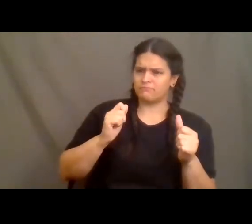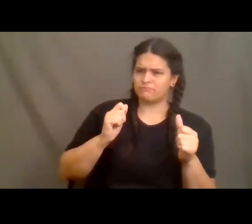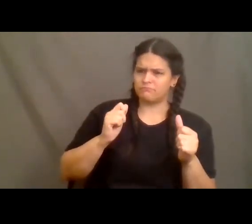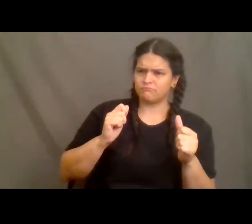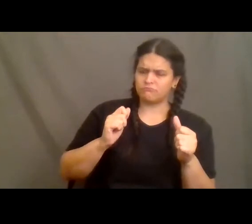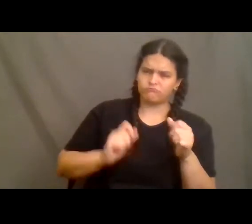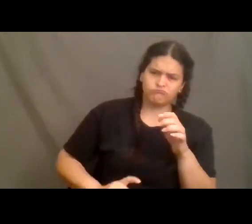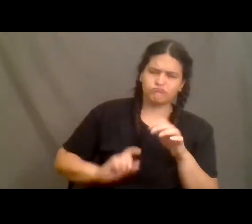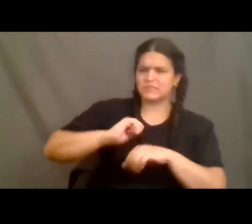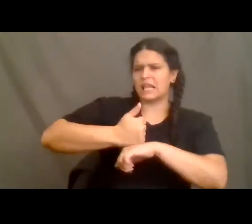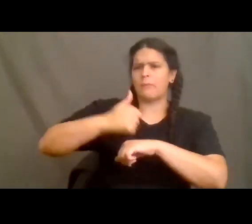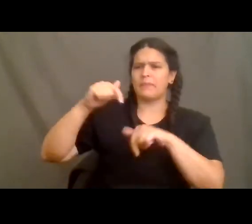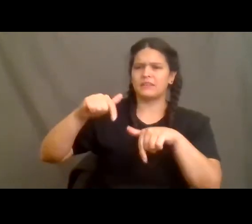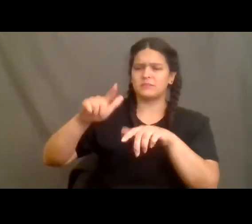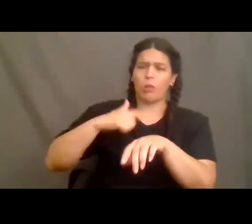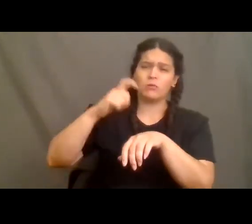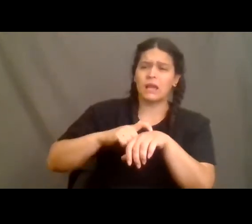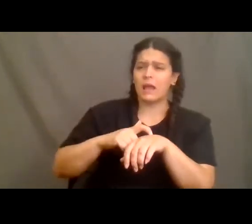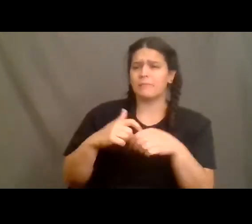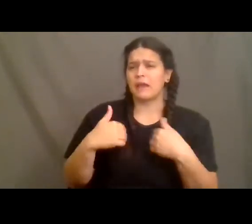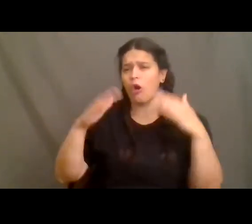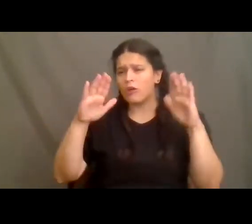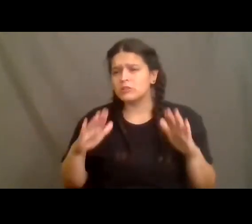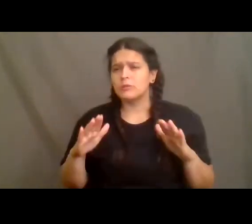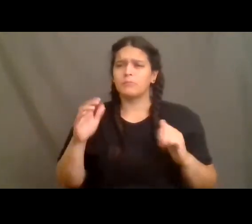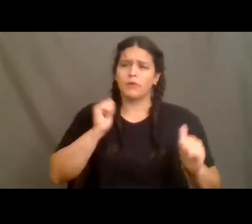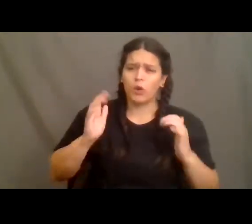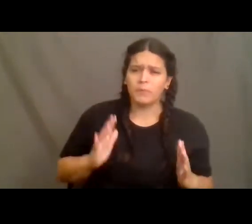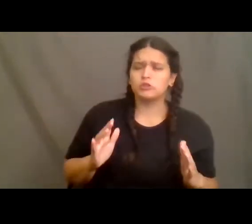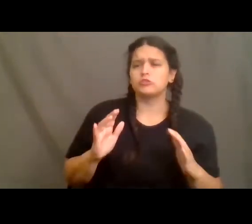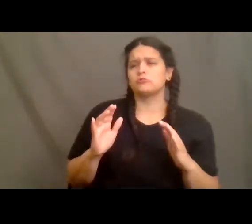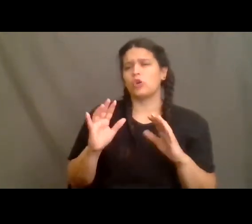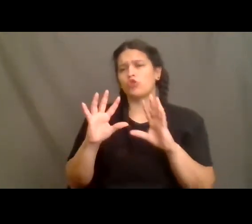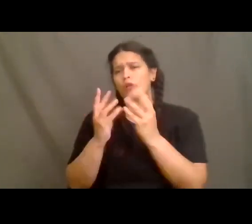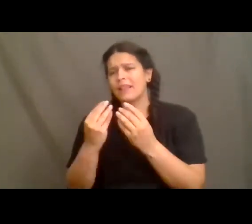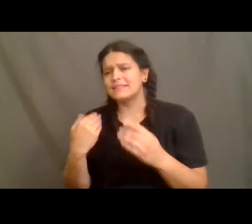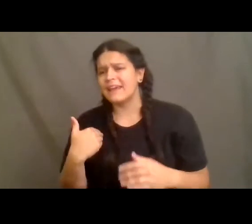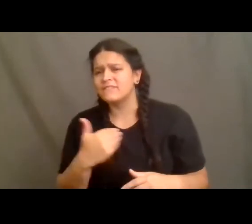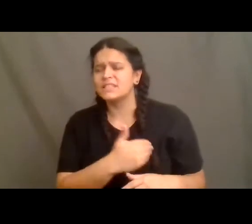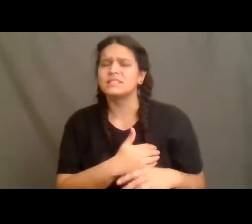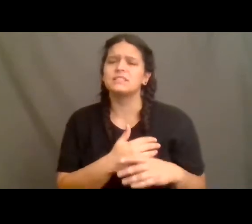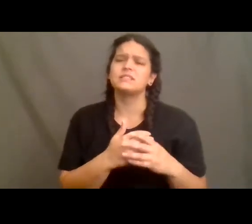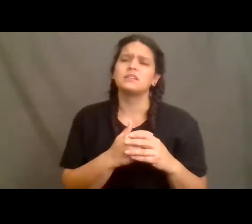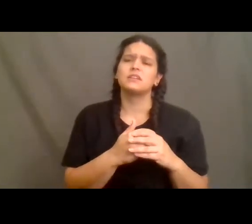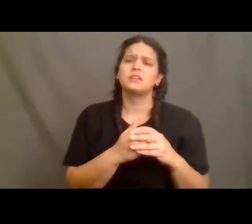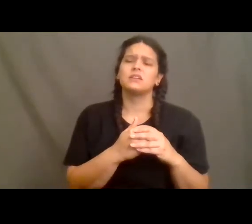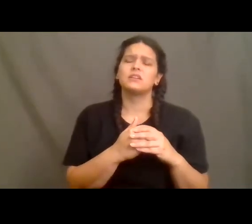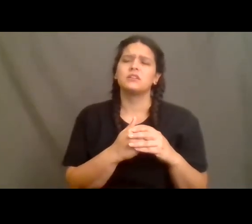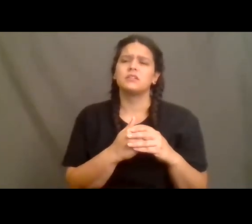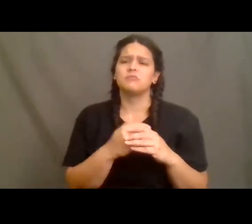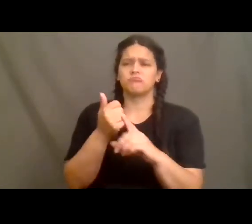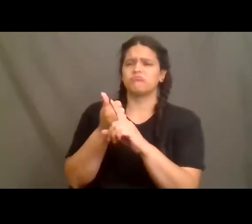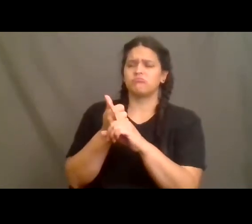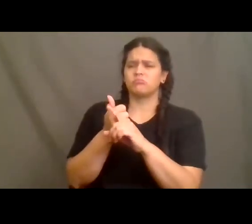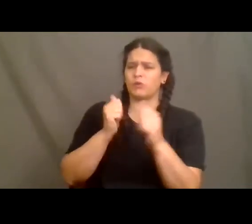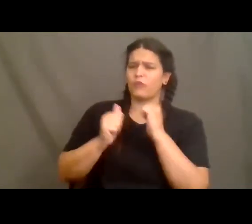awesome performers and relatives who have been performing on the show. And so